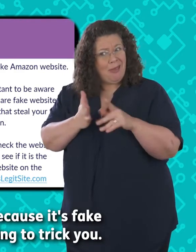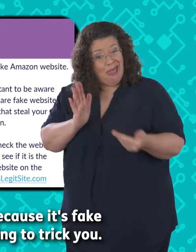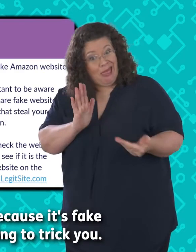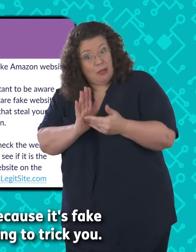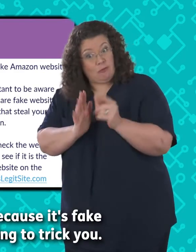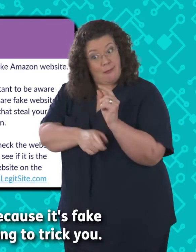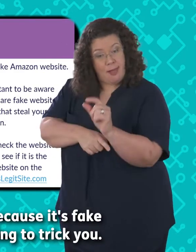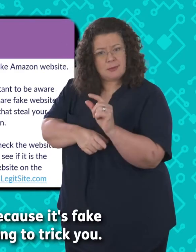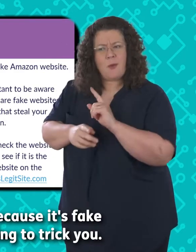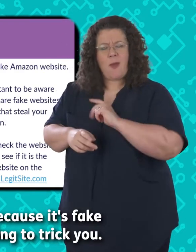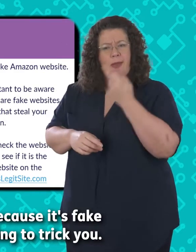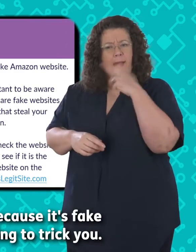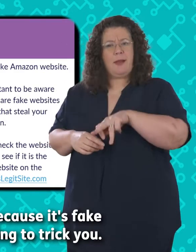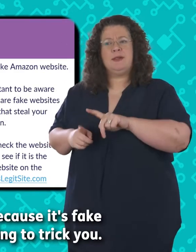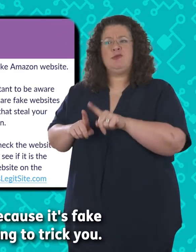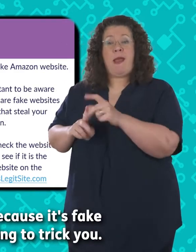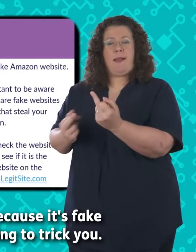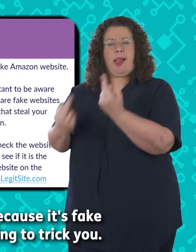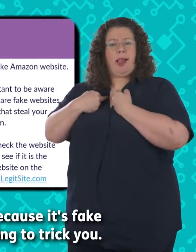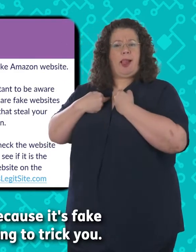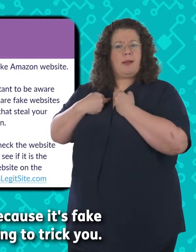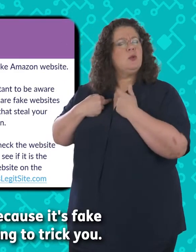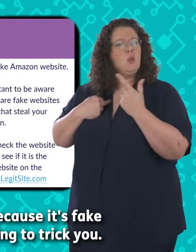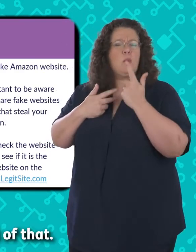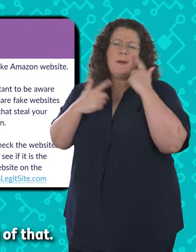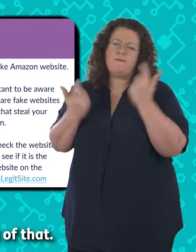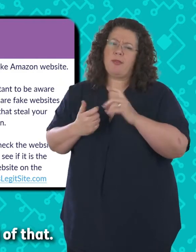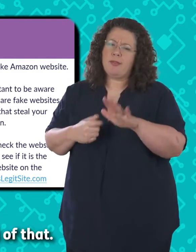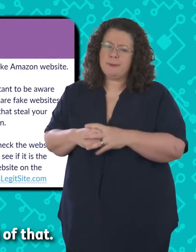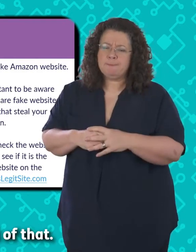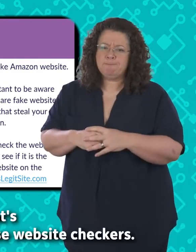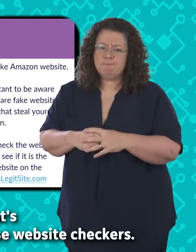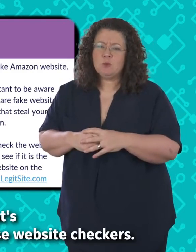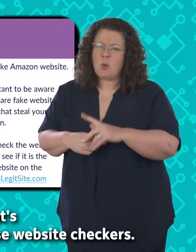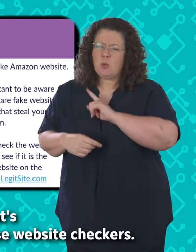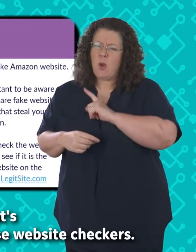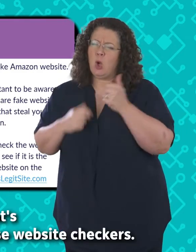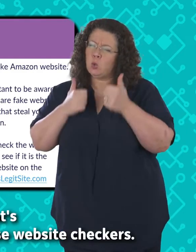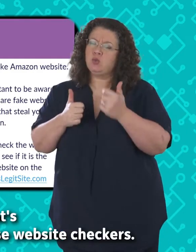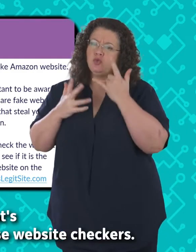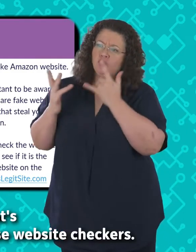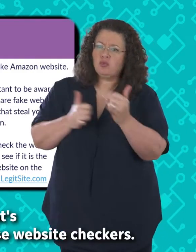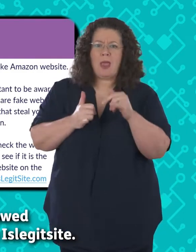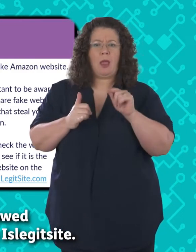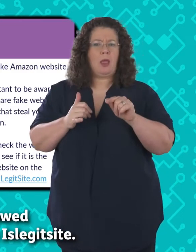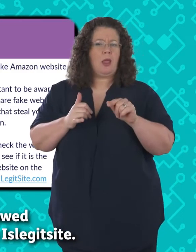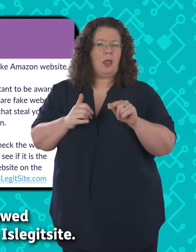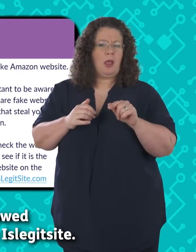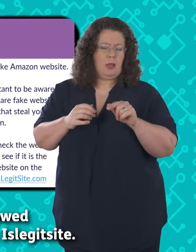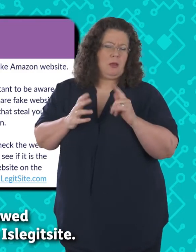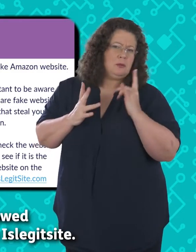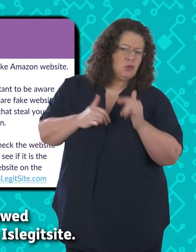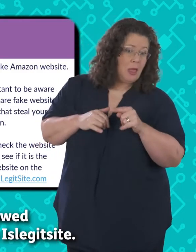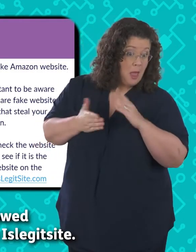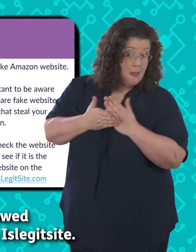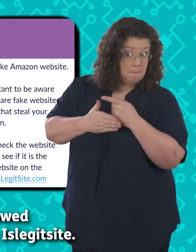letter is because it's fake and they're just trying to trick you. So be careful of that. And that's why it's good to use those website checkers like I showed you